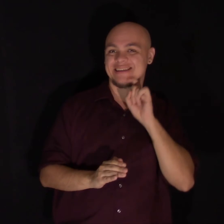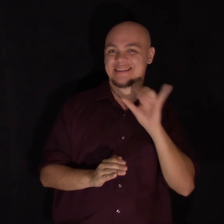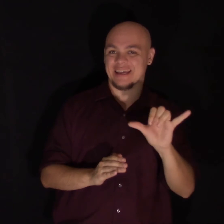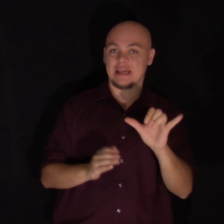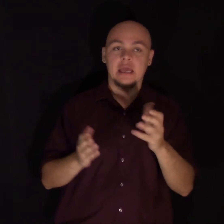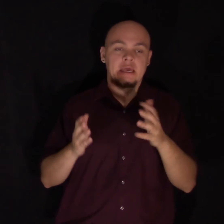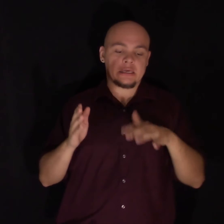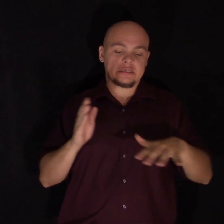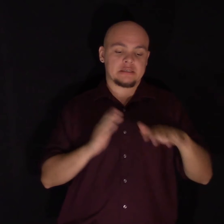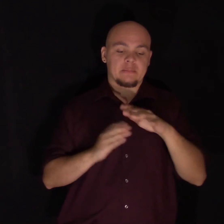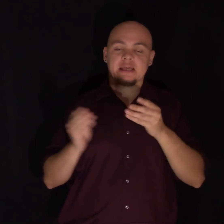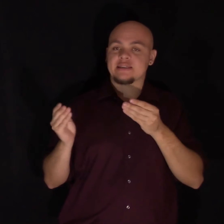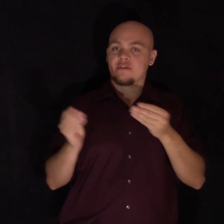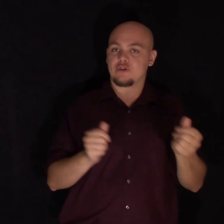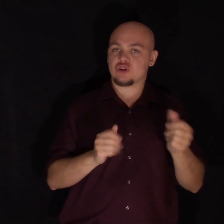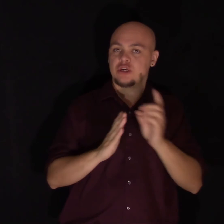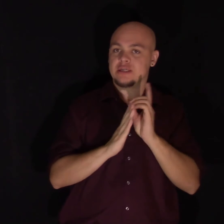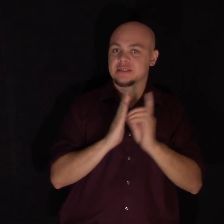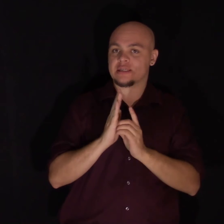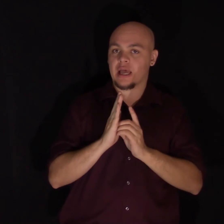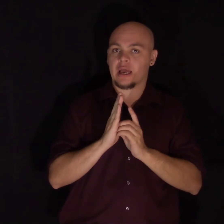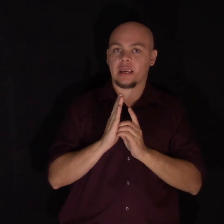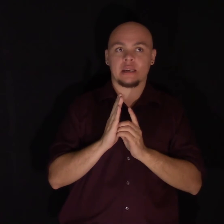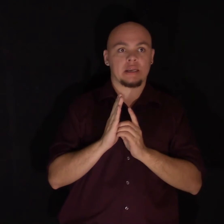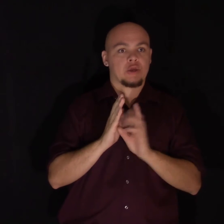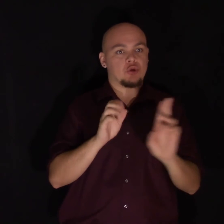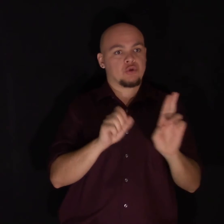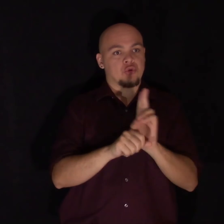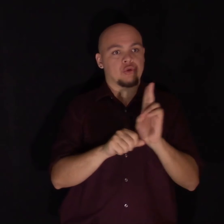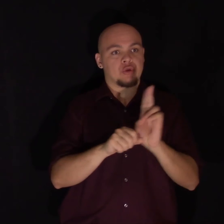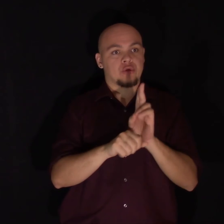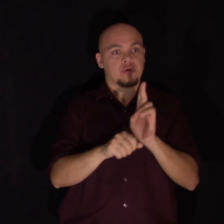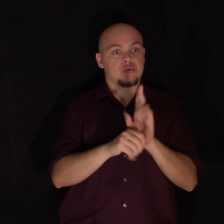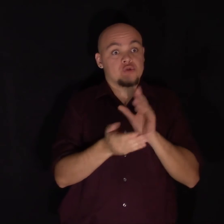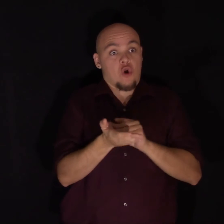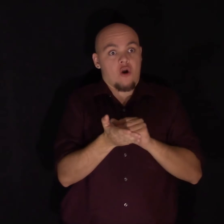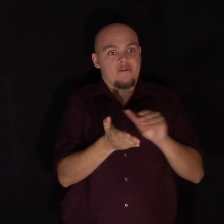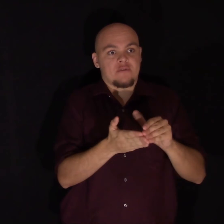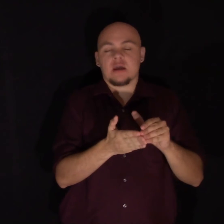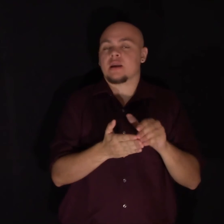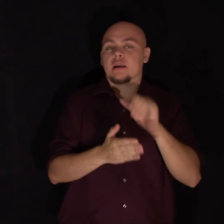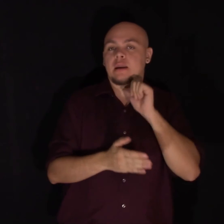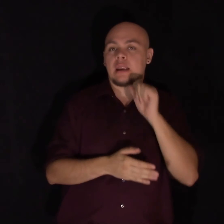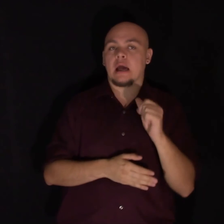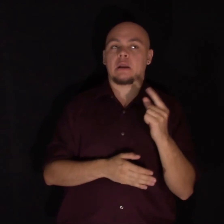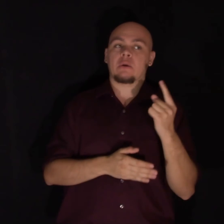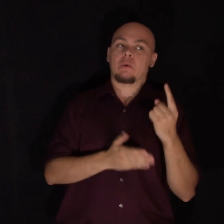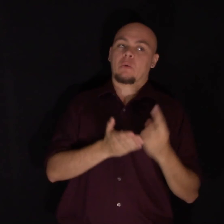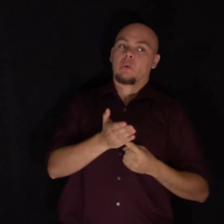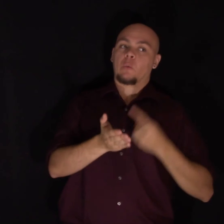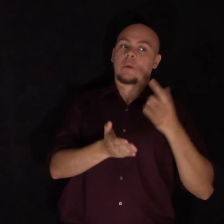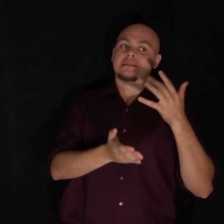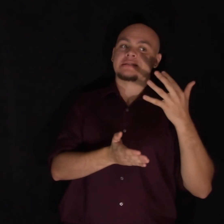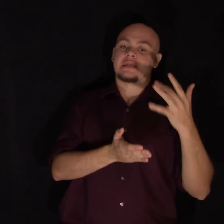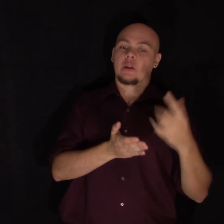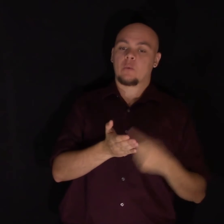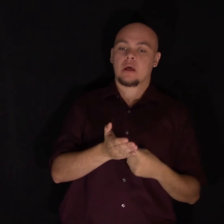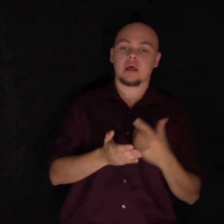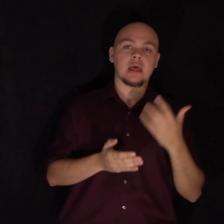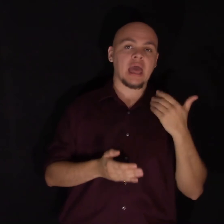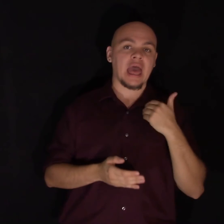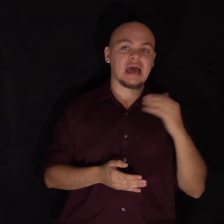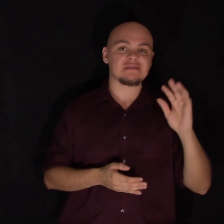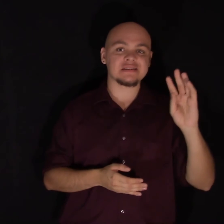efficiency. We want things that are designed for how they're used the vast majority of the time, not that rare event. Why have a